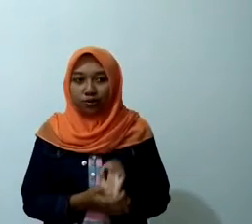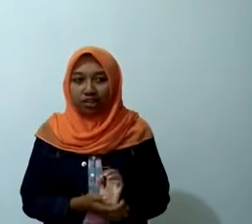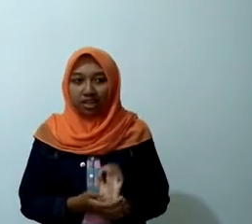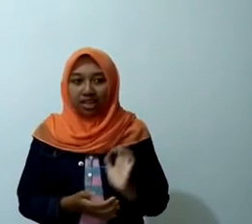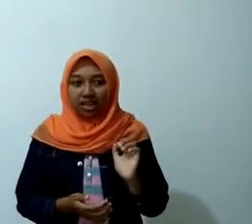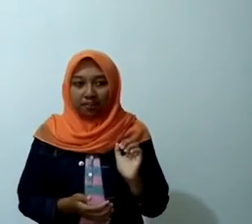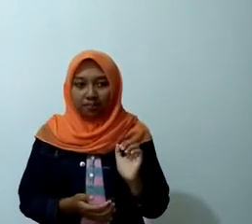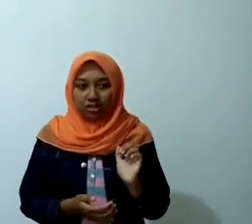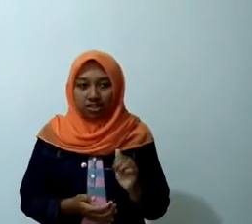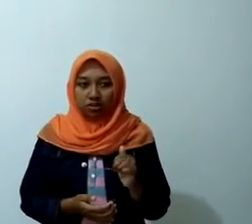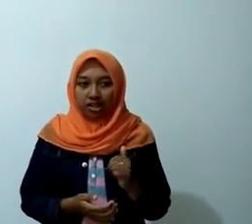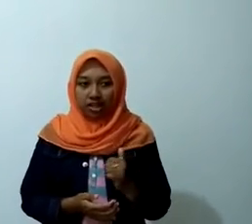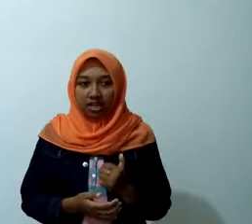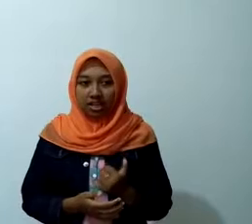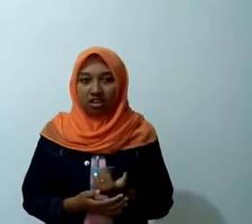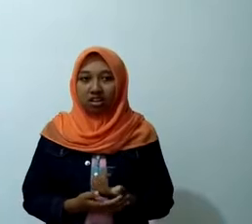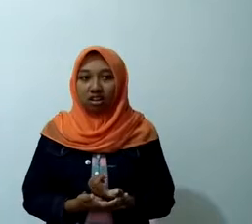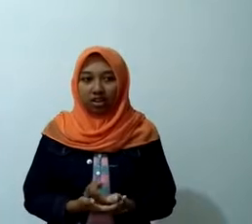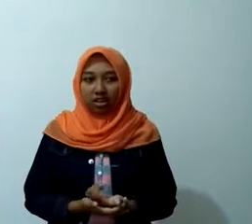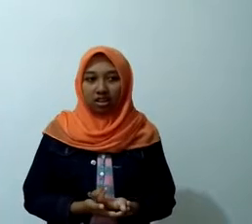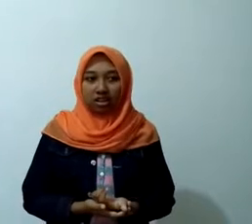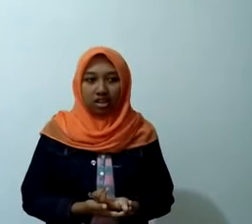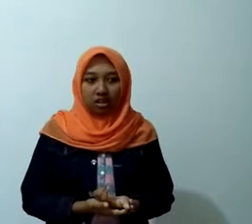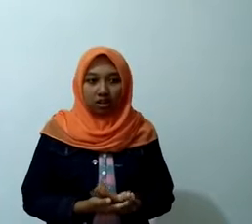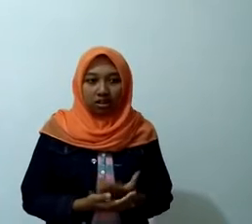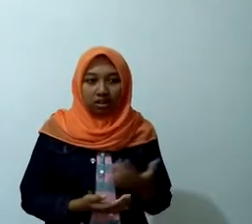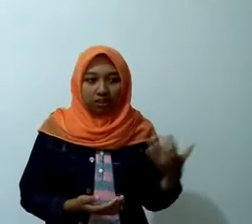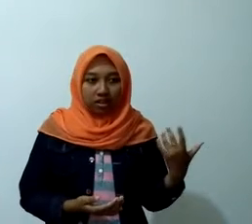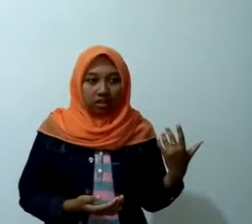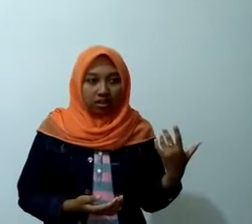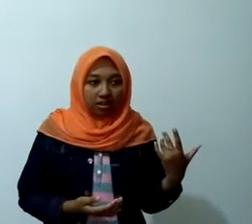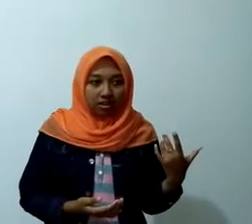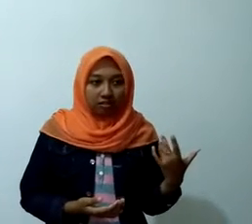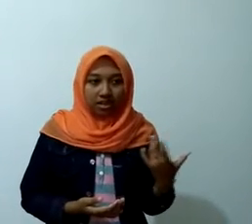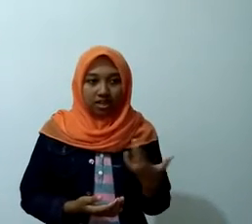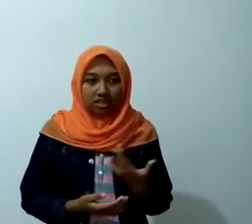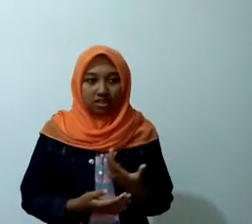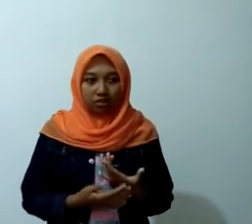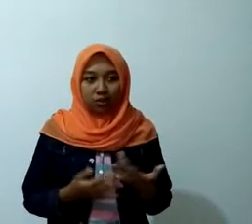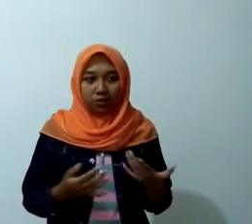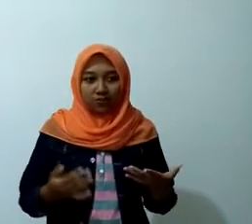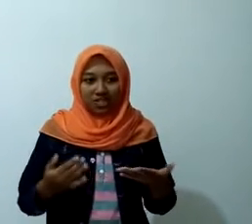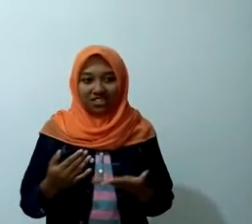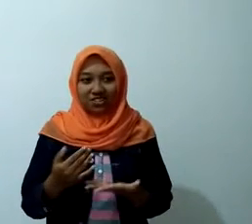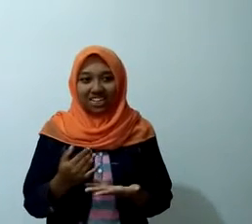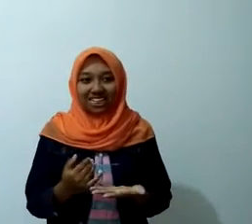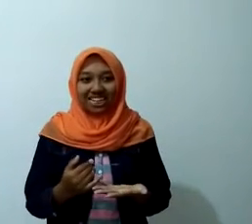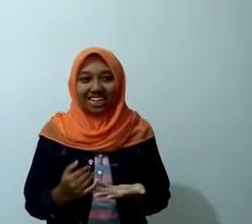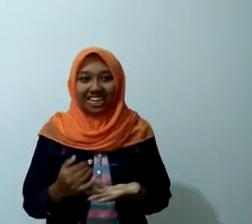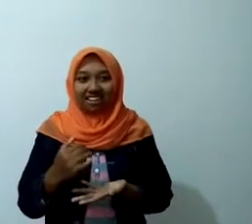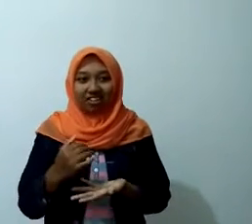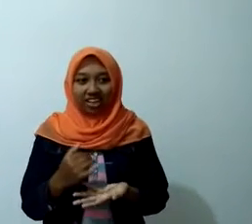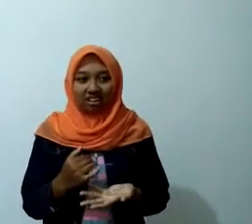required to put pieces together in a logical One is required to put pieces together in